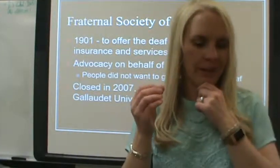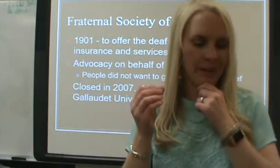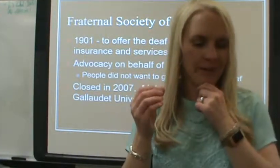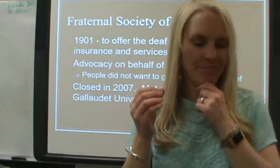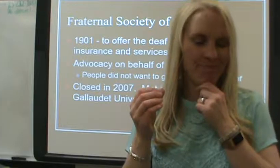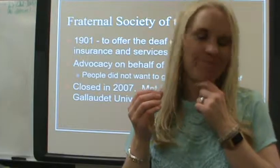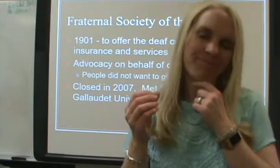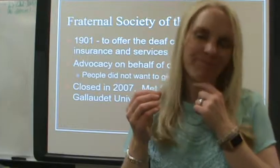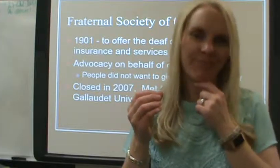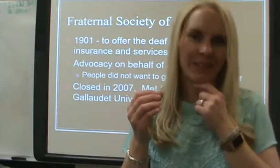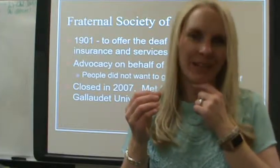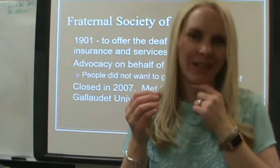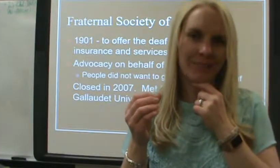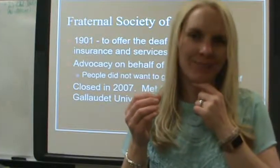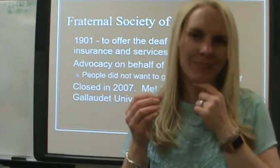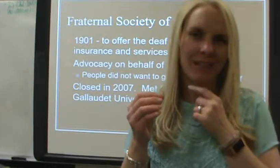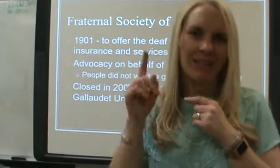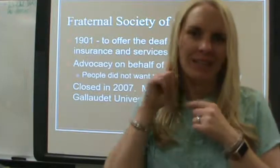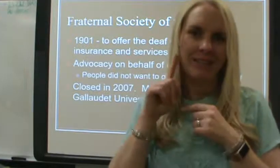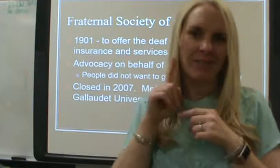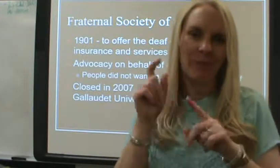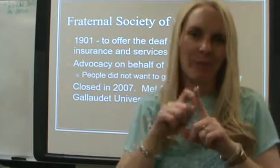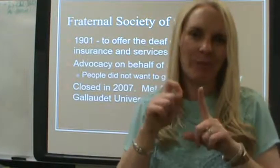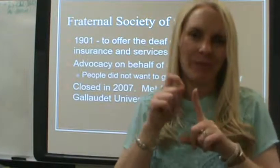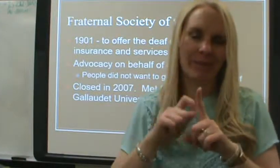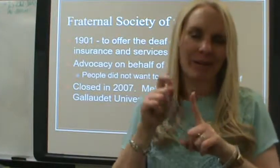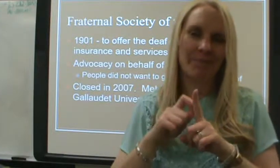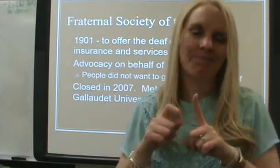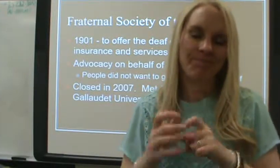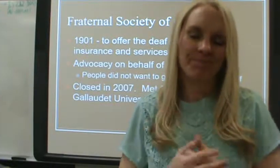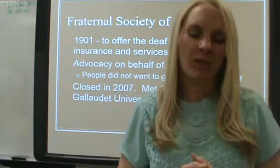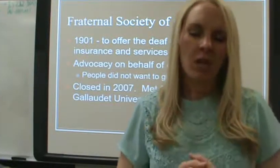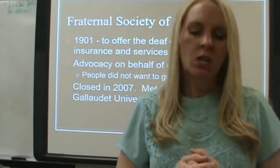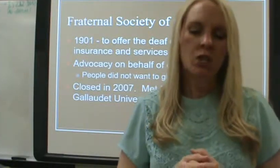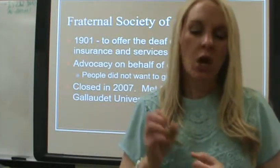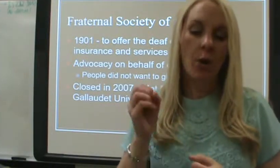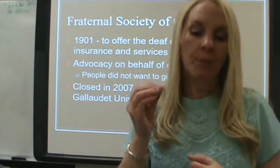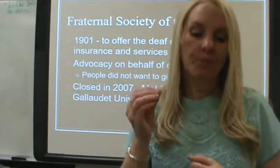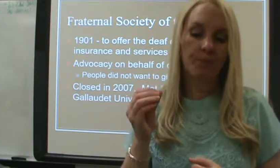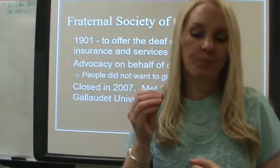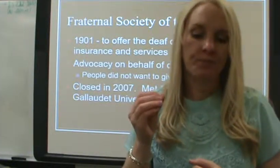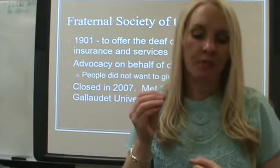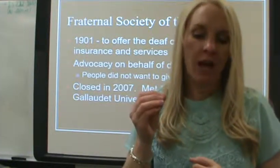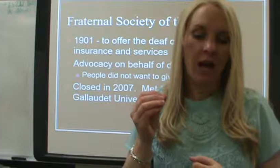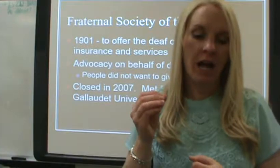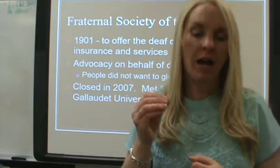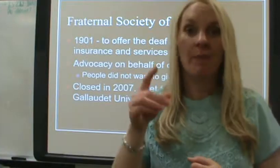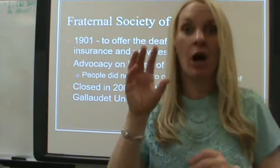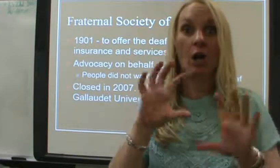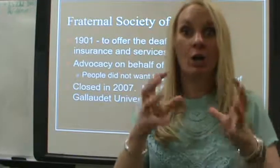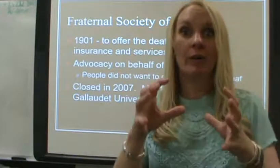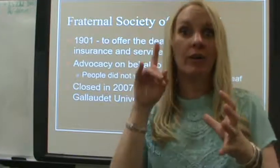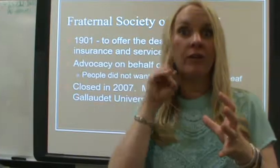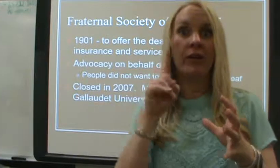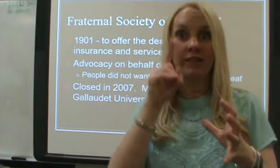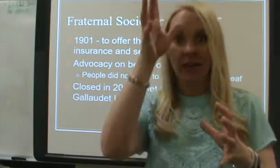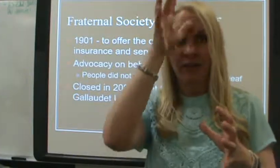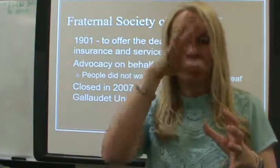yeah, deaf people have been picked on. So, A group of deaf